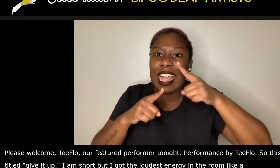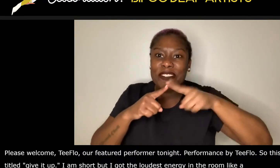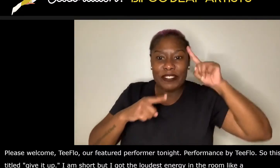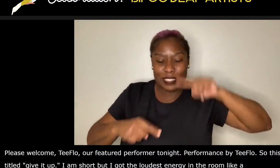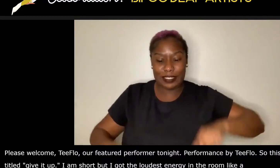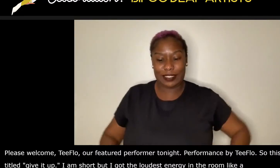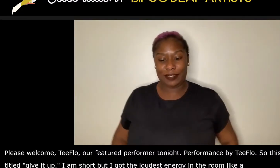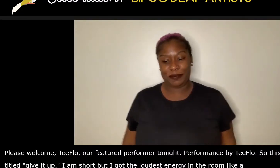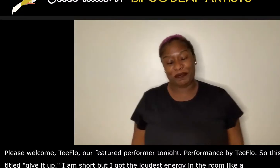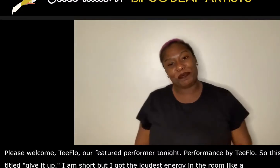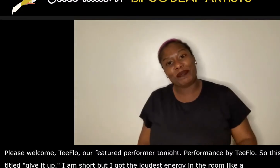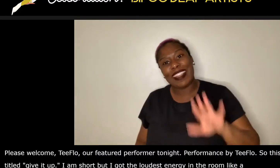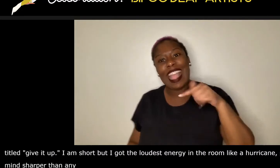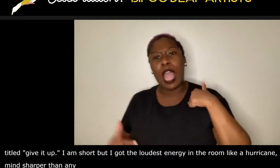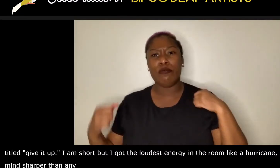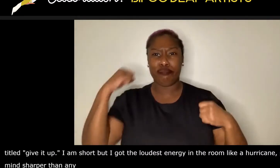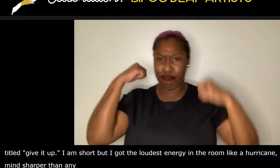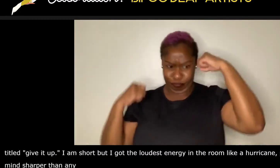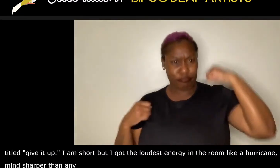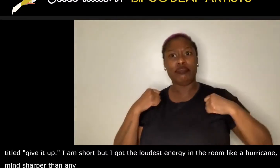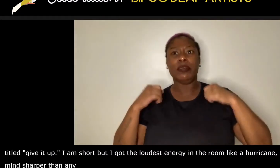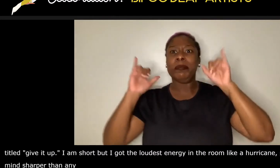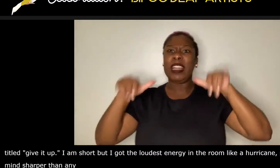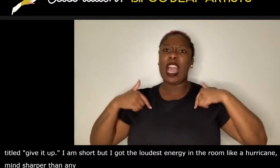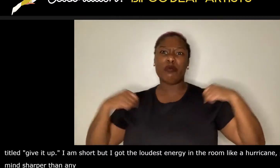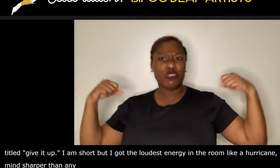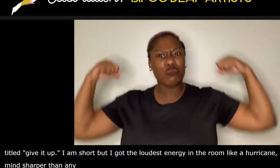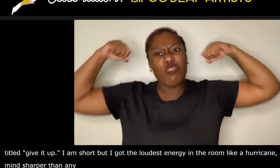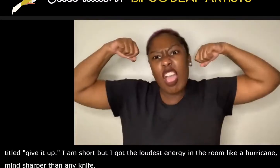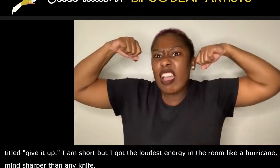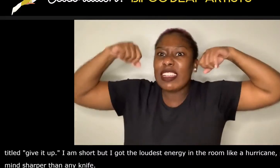dangerous. Mind sharper than any knife.